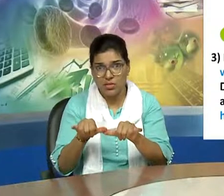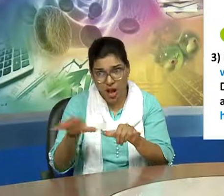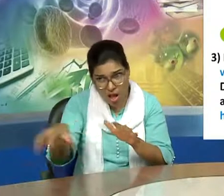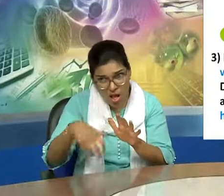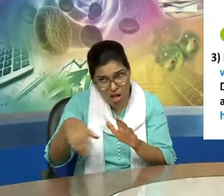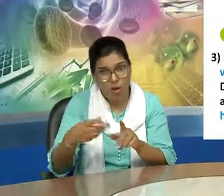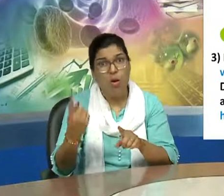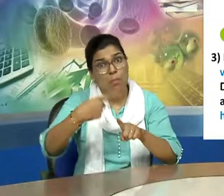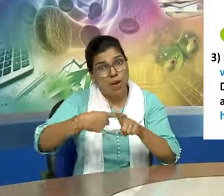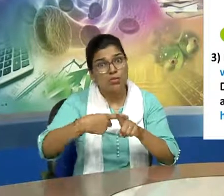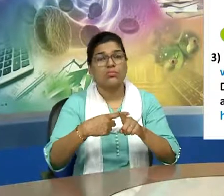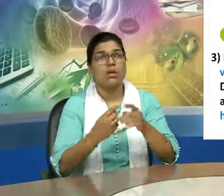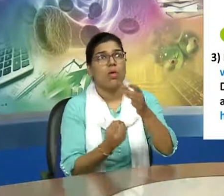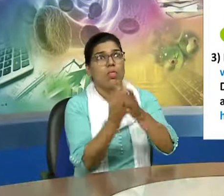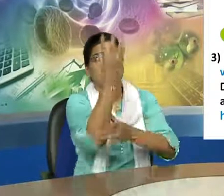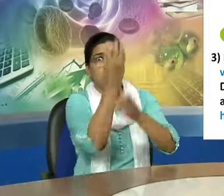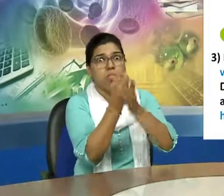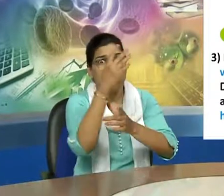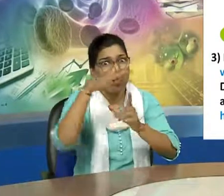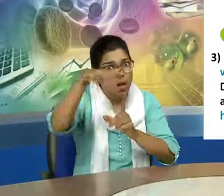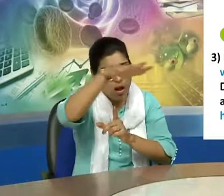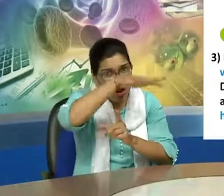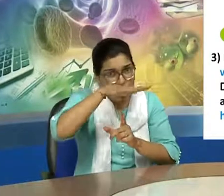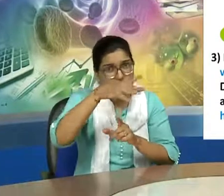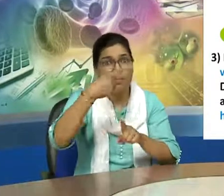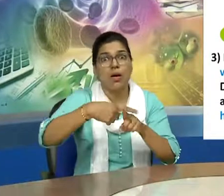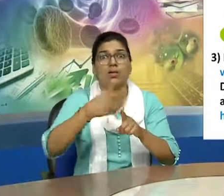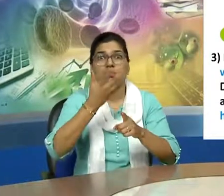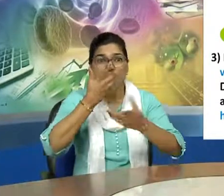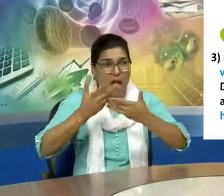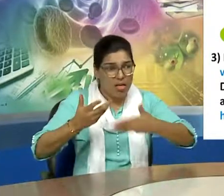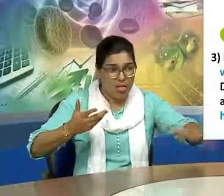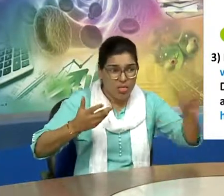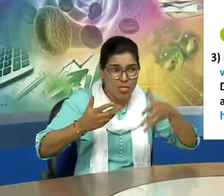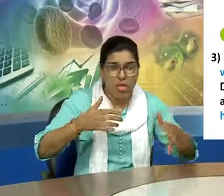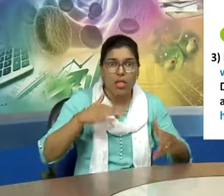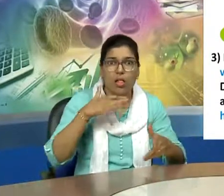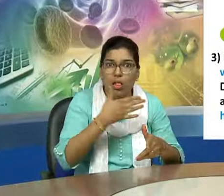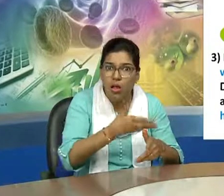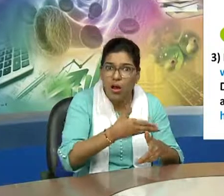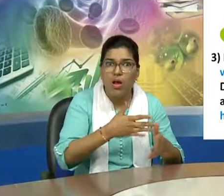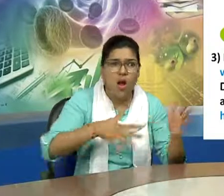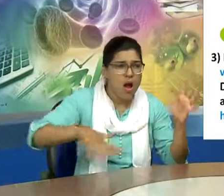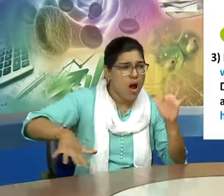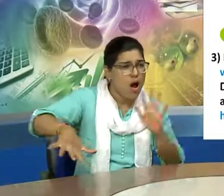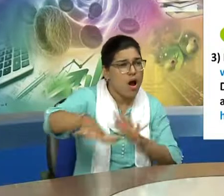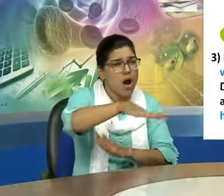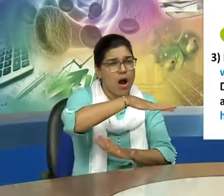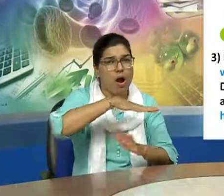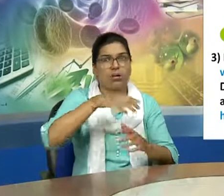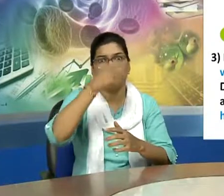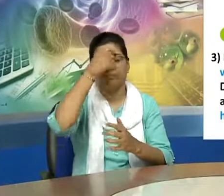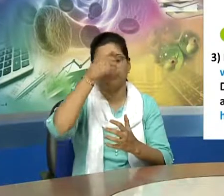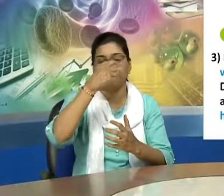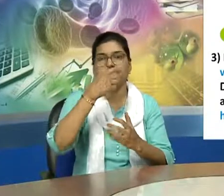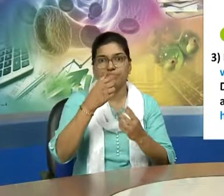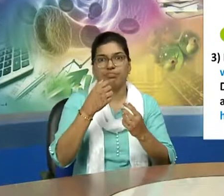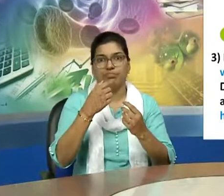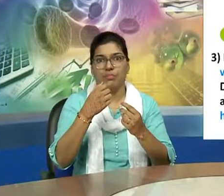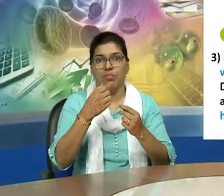disposal of all those waste material not only needs land, but it also pollutes